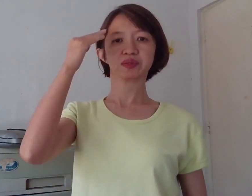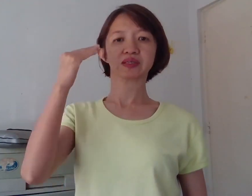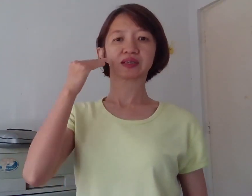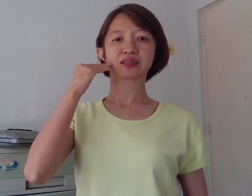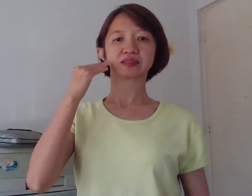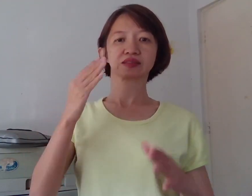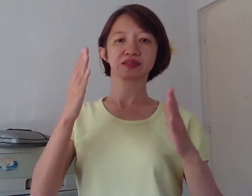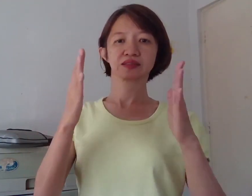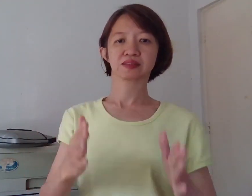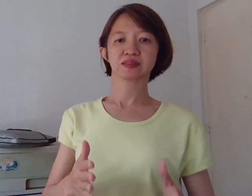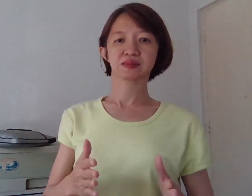Koreans,